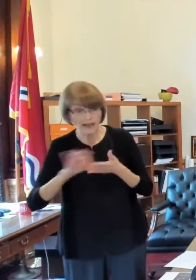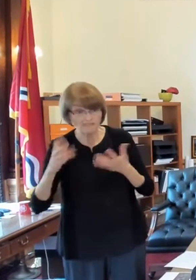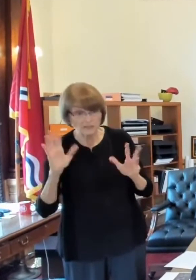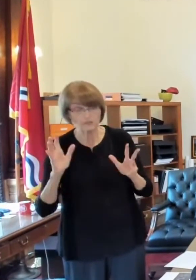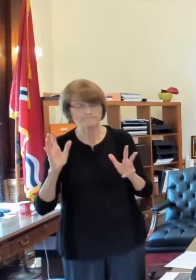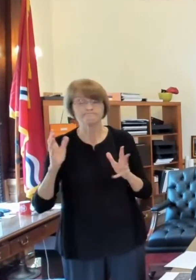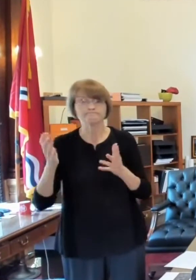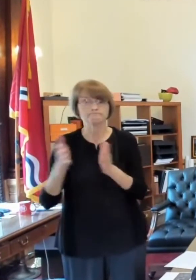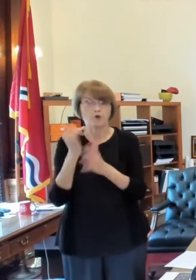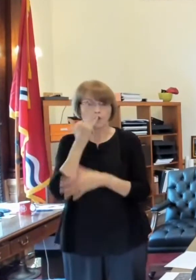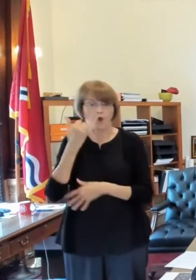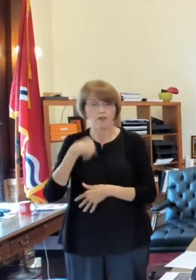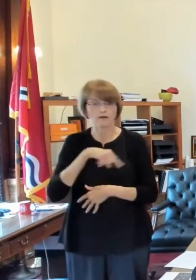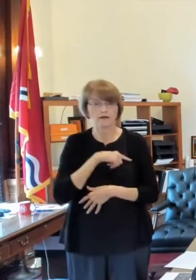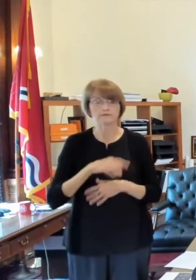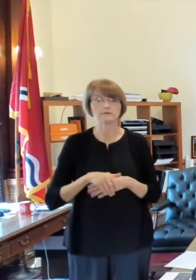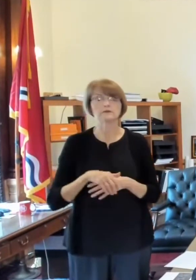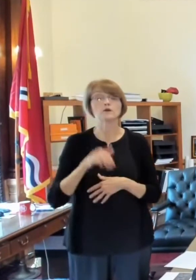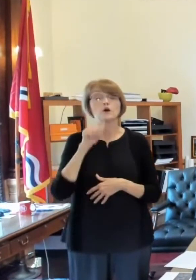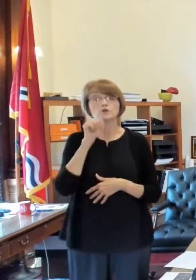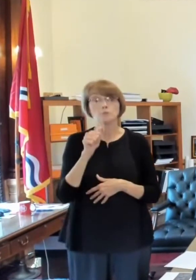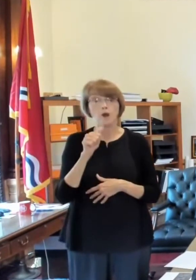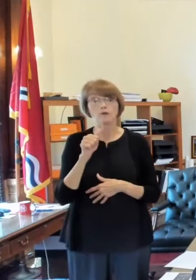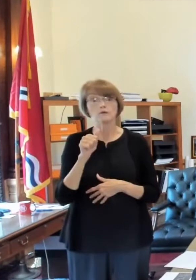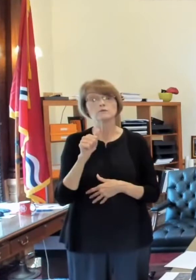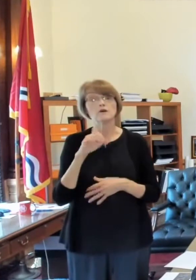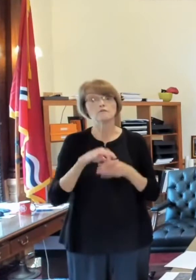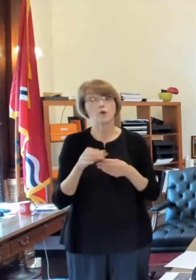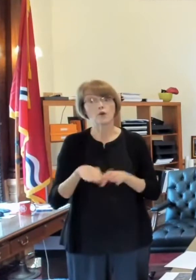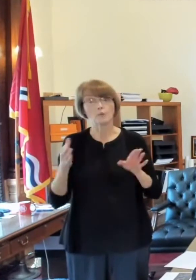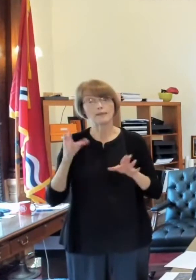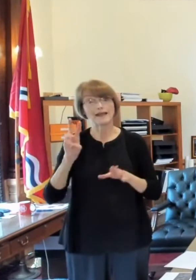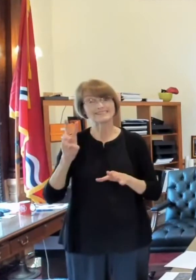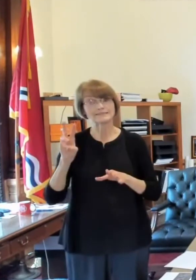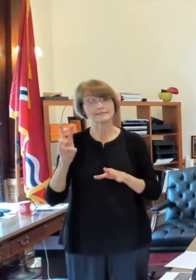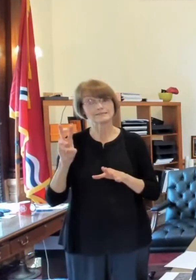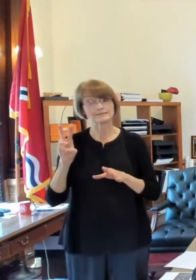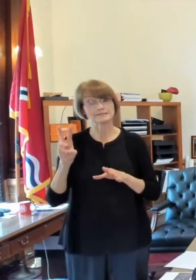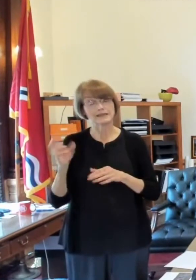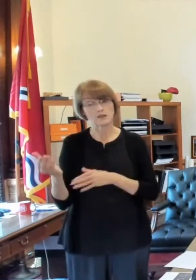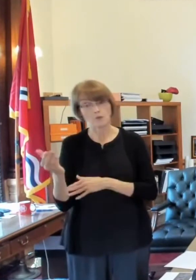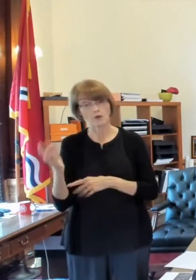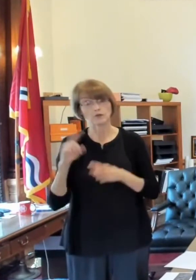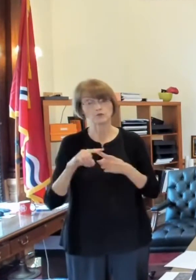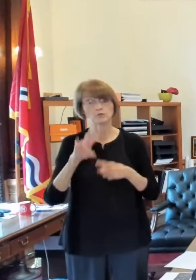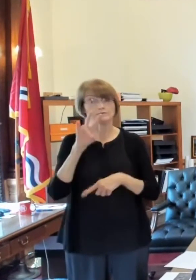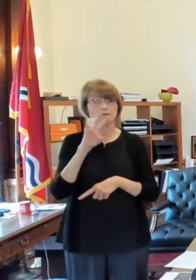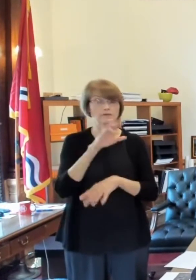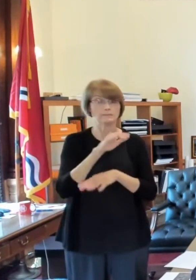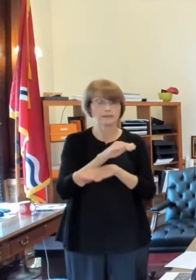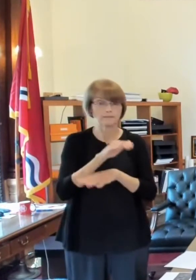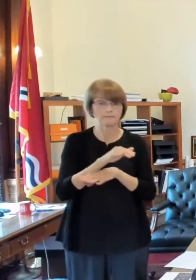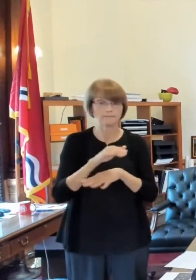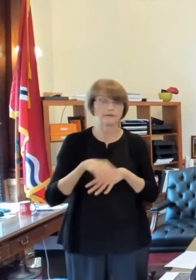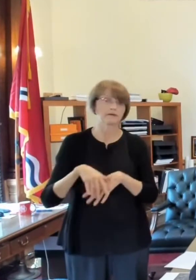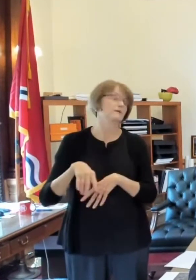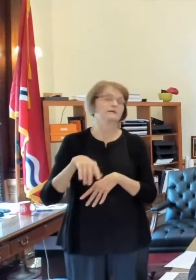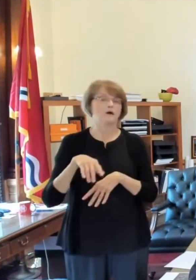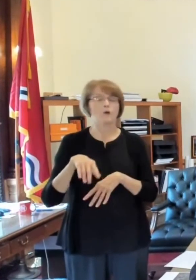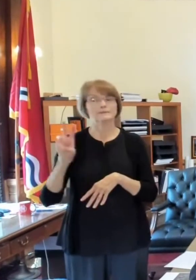open tomorrow at 6 a.m. They'll be open until 7 a.m. We anticipate a good, I apologize, 7